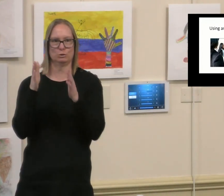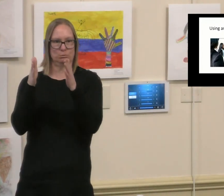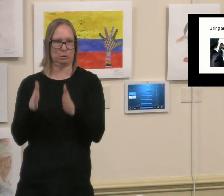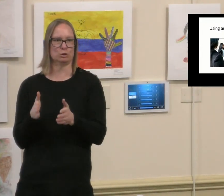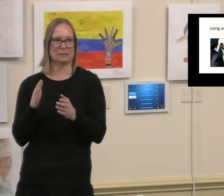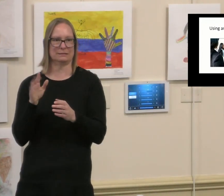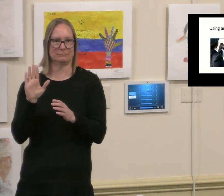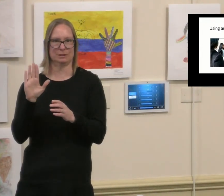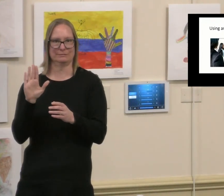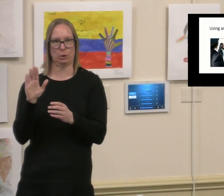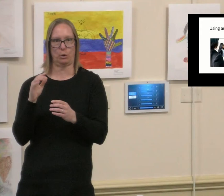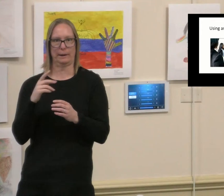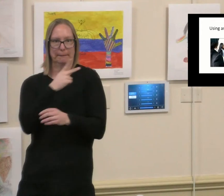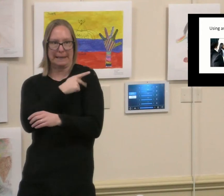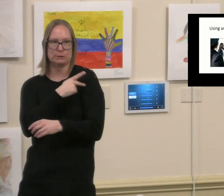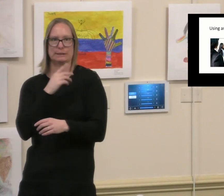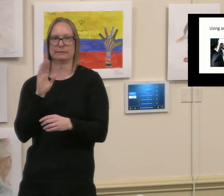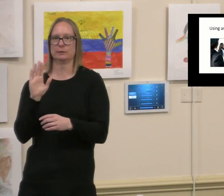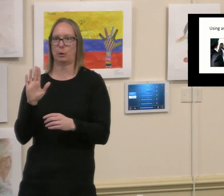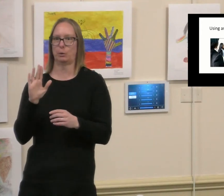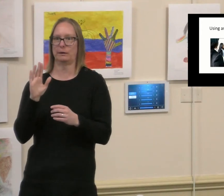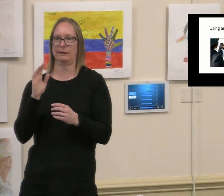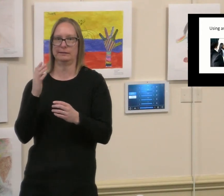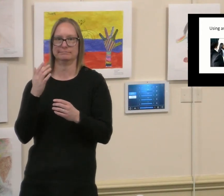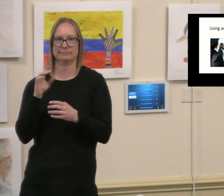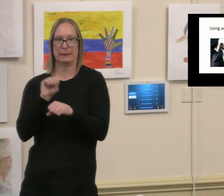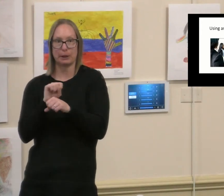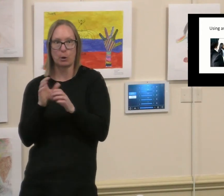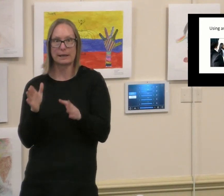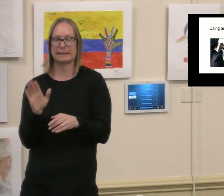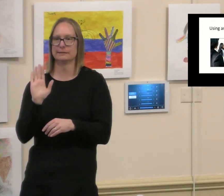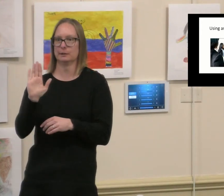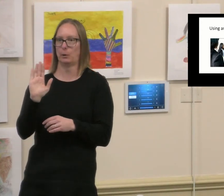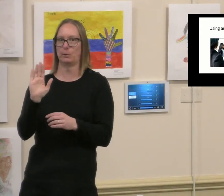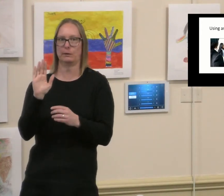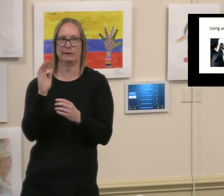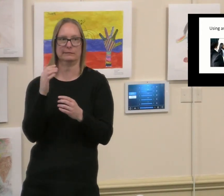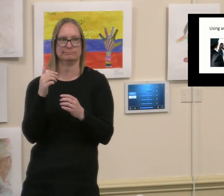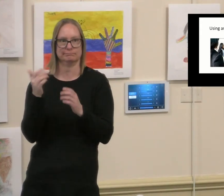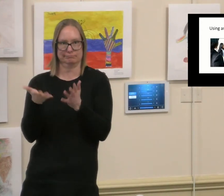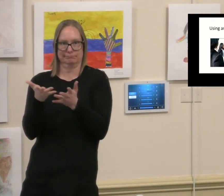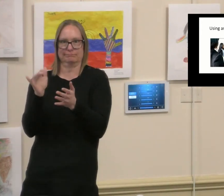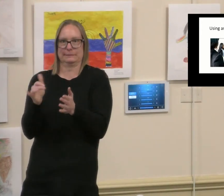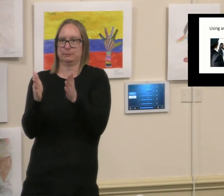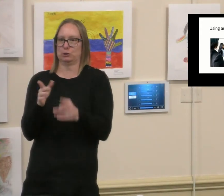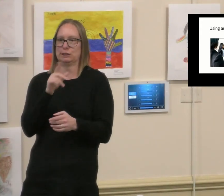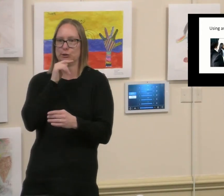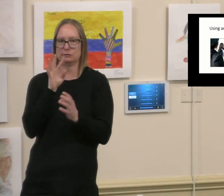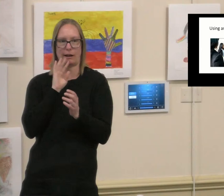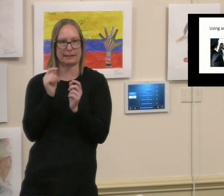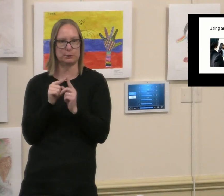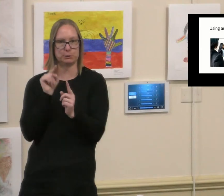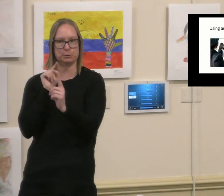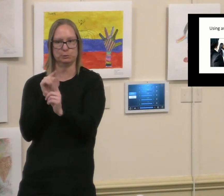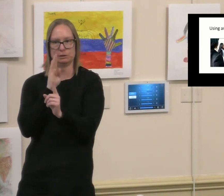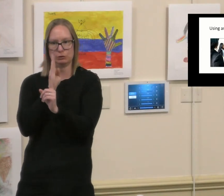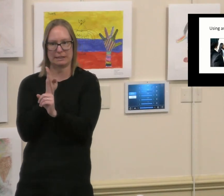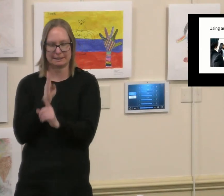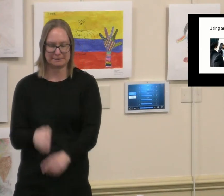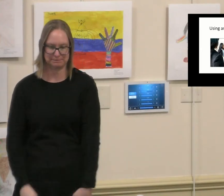to the deaf person that you're talking to. Because they are the patient, the employee, the consumer, they're the person that you're speaking to,